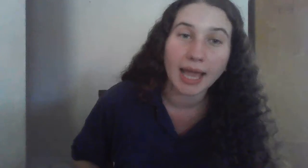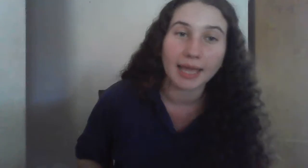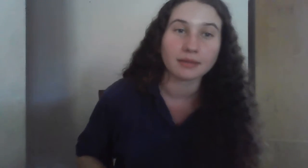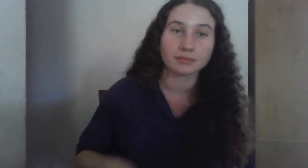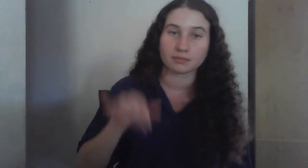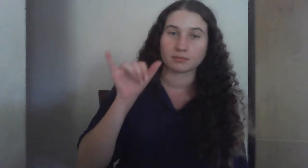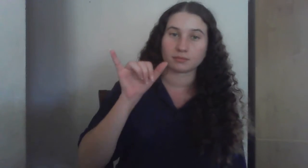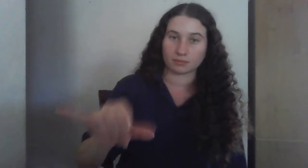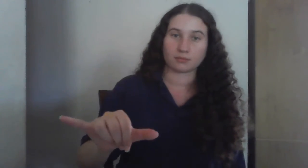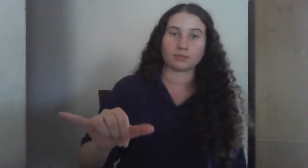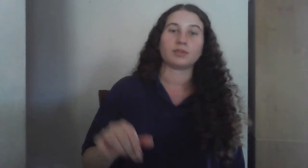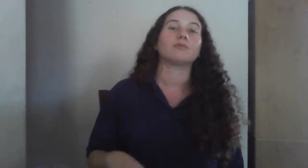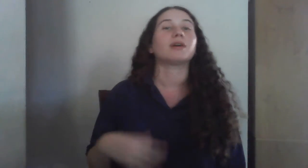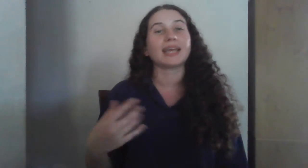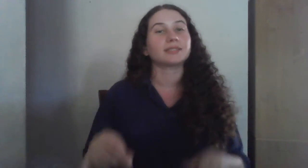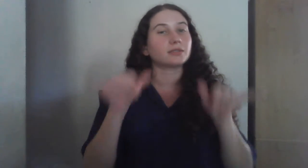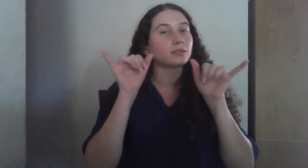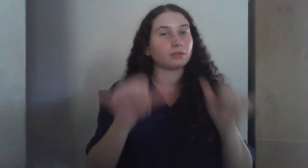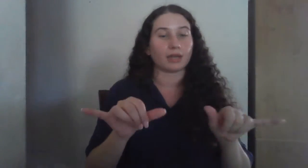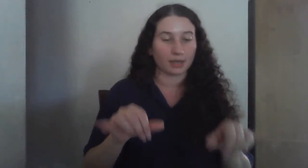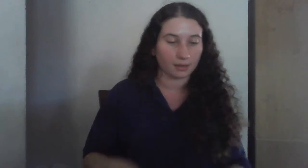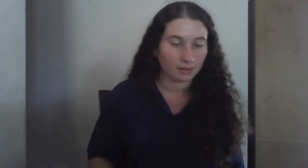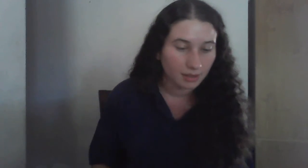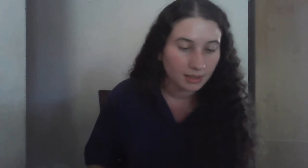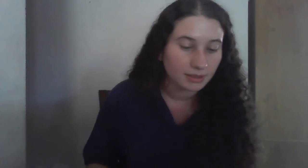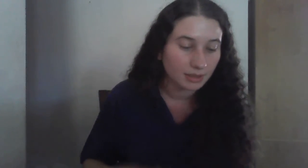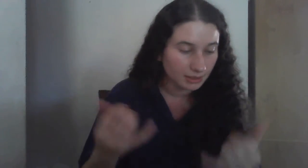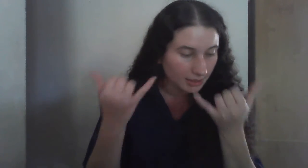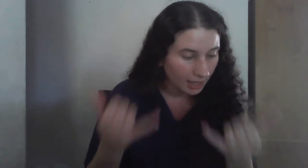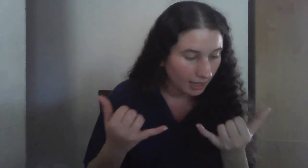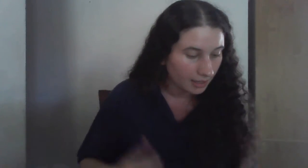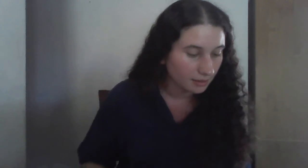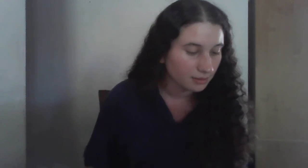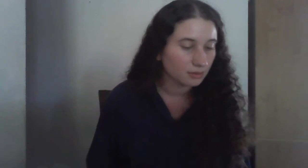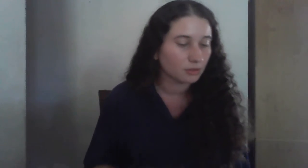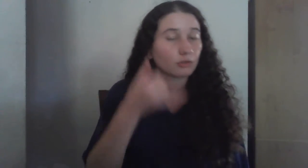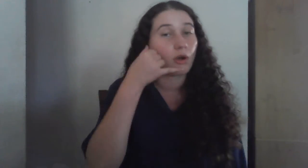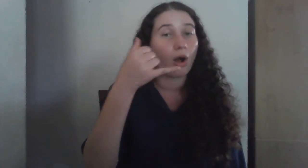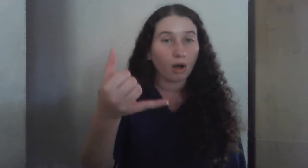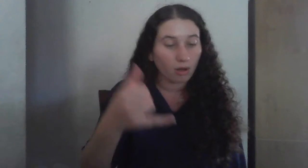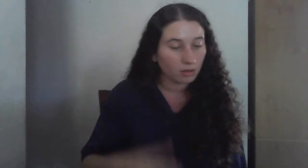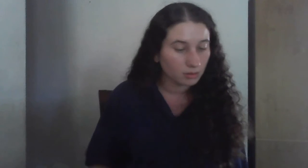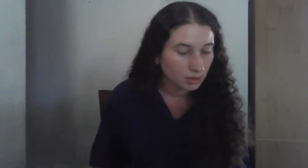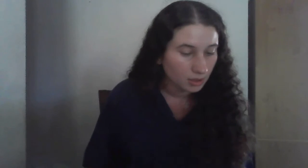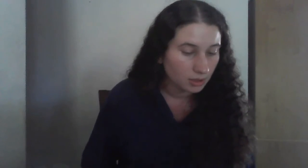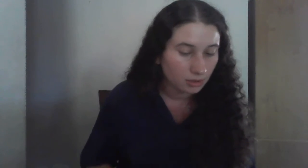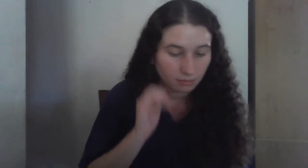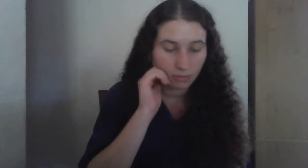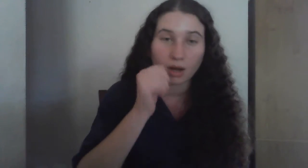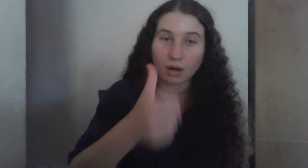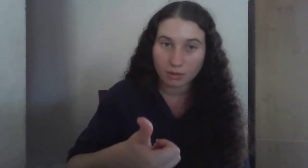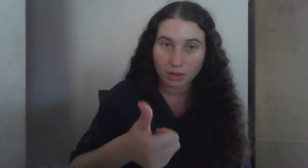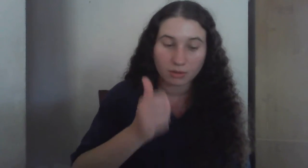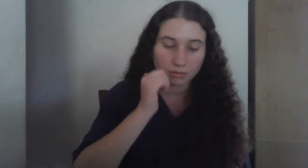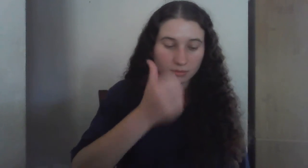Stay. One-handed or two-handed. Today. To call. Tomorrow.